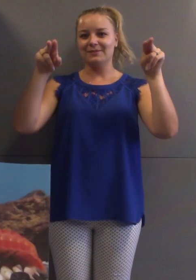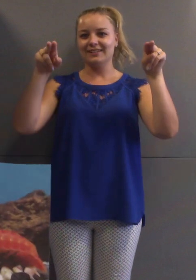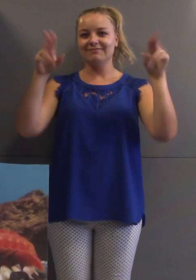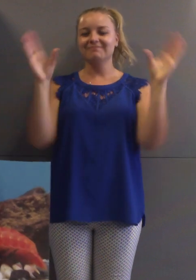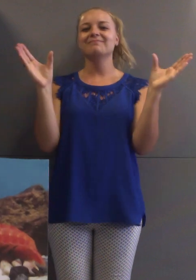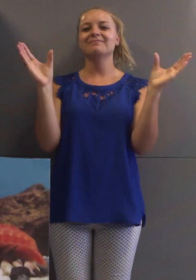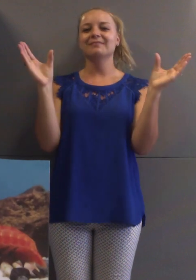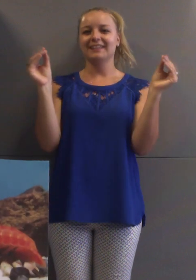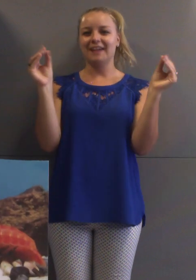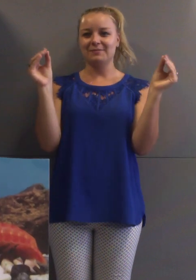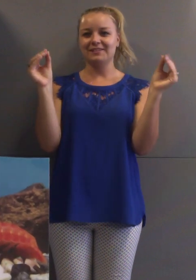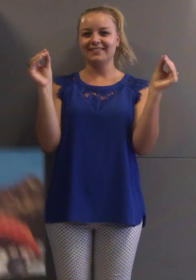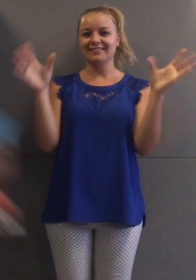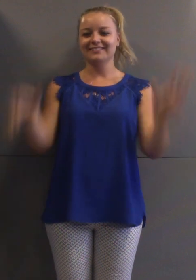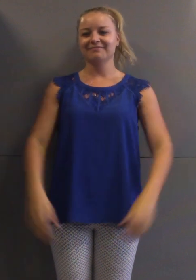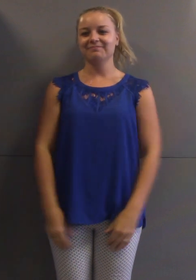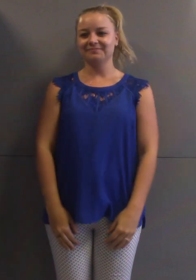Lobster, lobster.